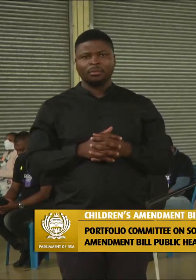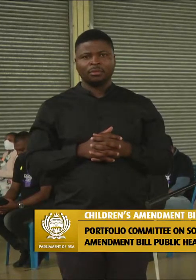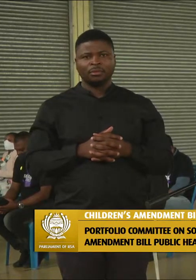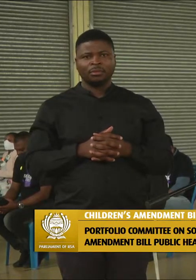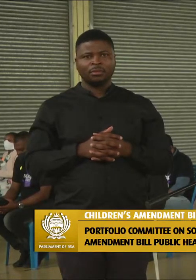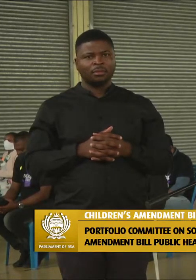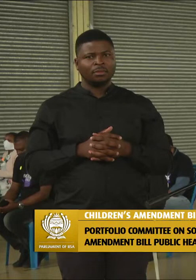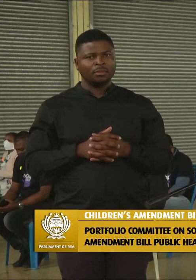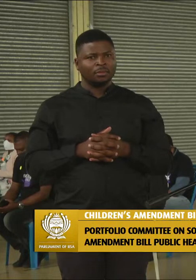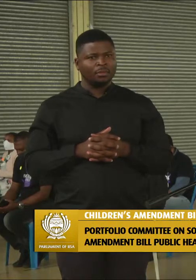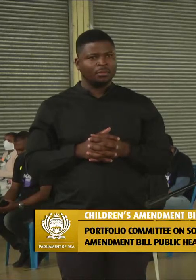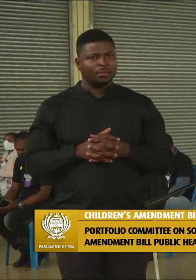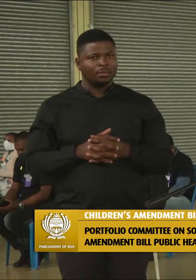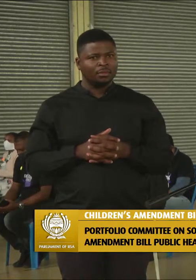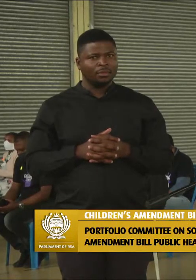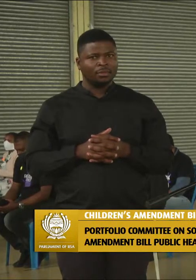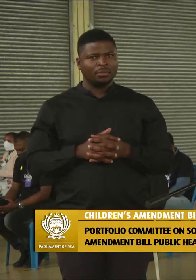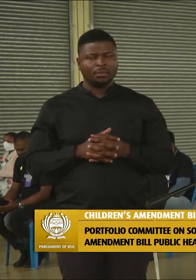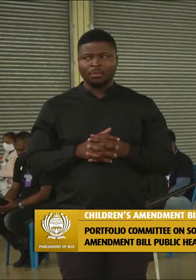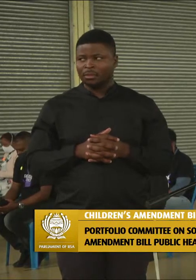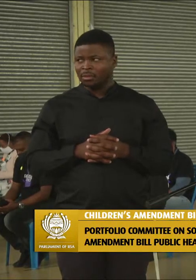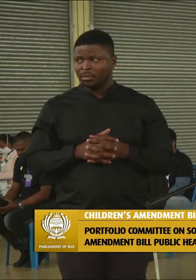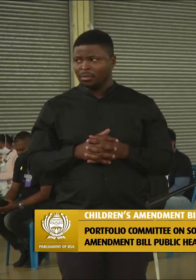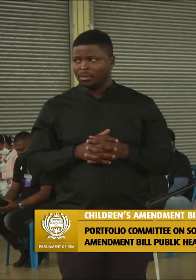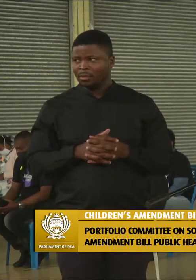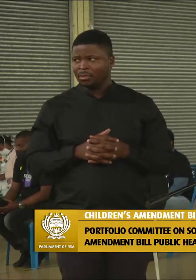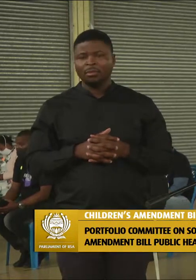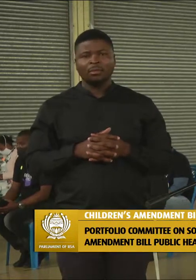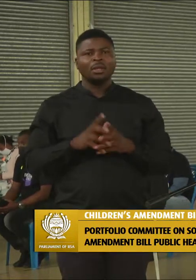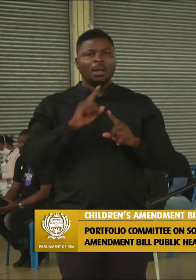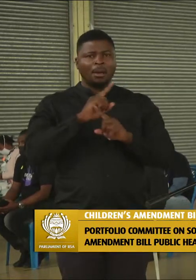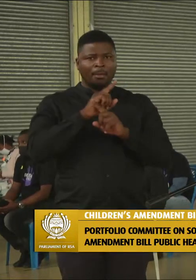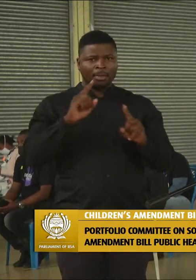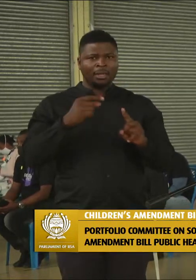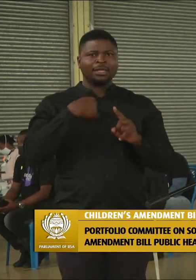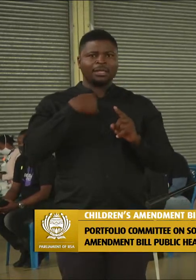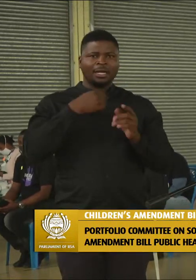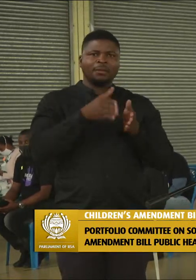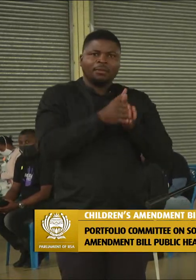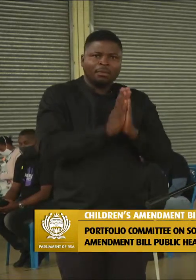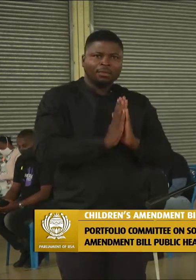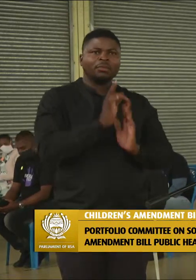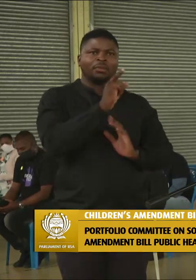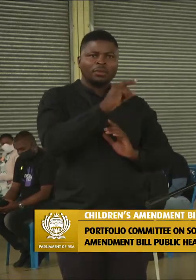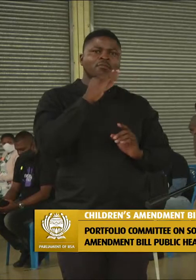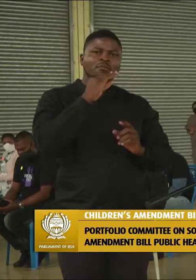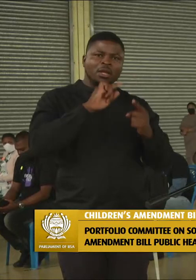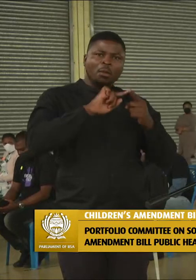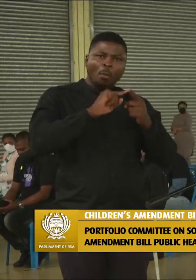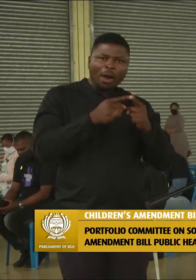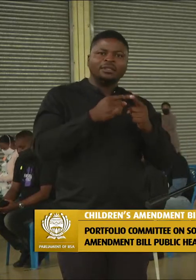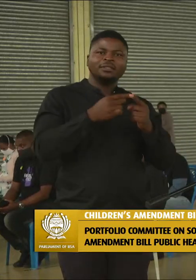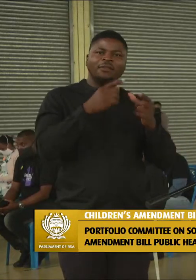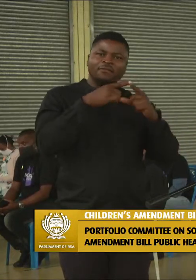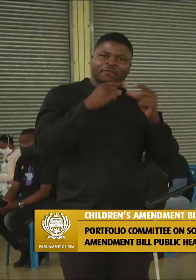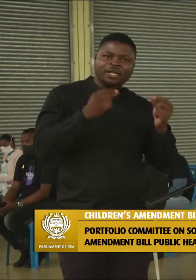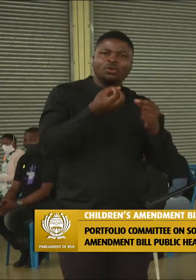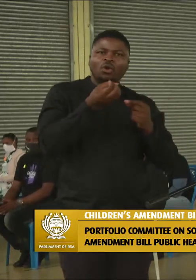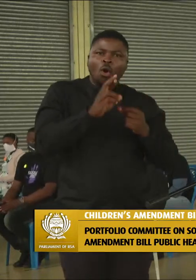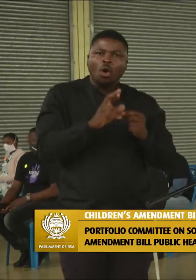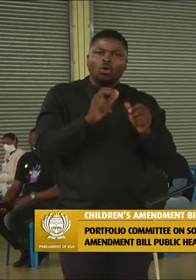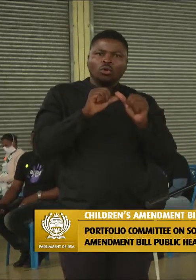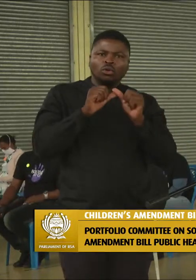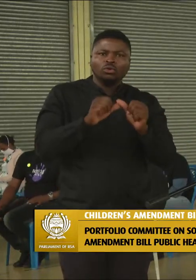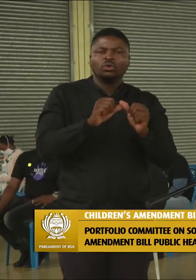ngicelile kuwe ungene kuma points uqedelele ngoba the rain is competing with you now and people